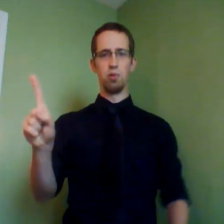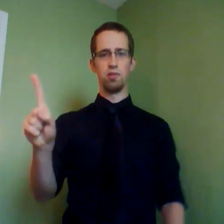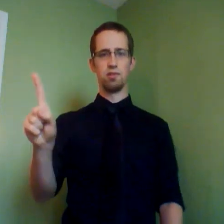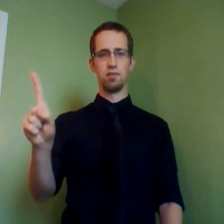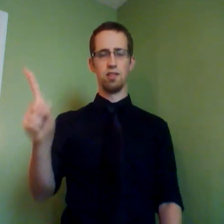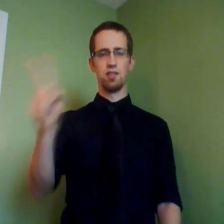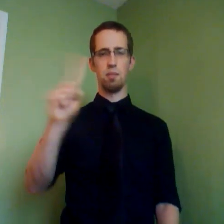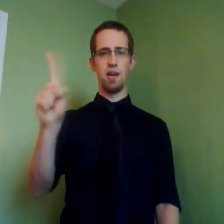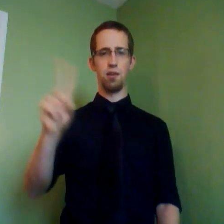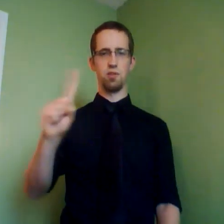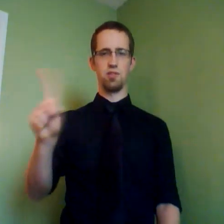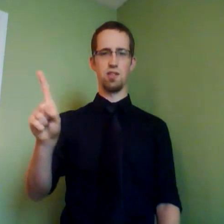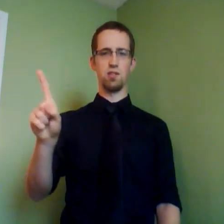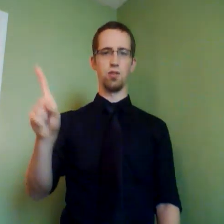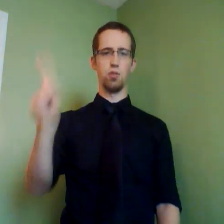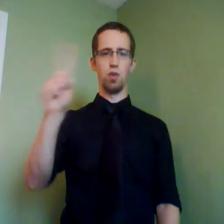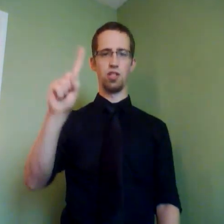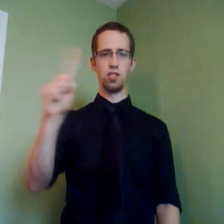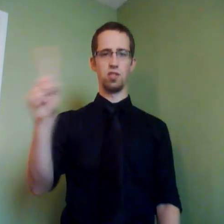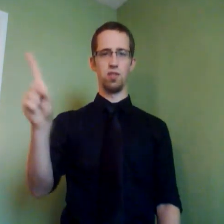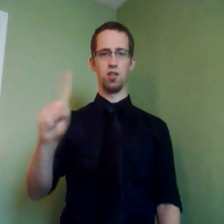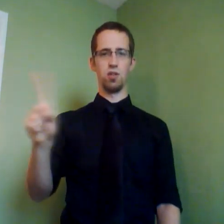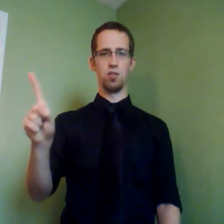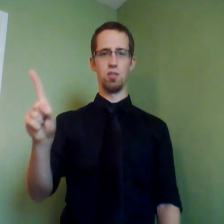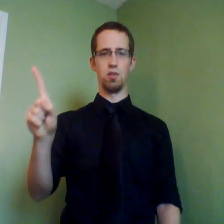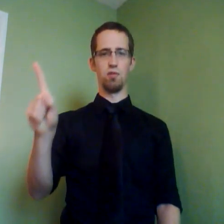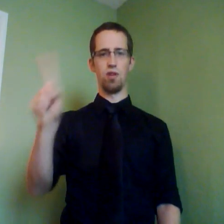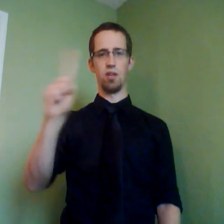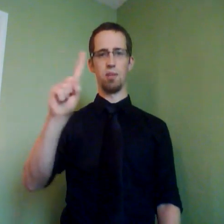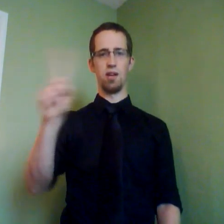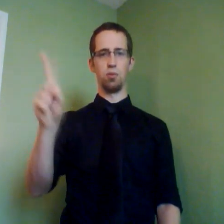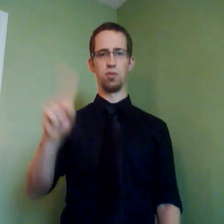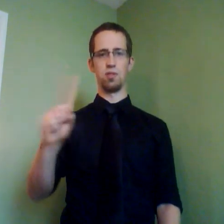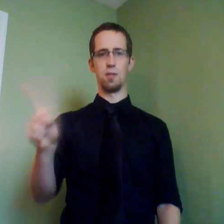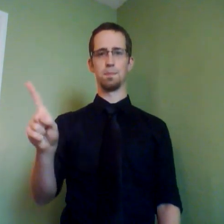people see a backward Z. So you watching this video, you see me drawing a backward Z.